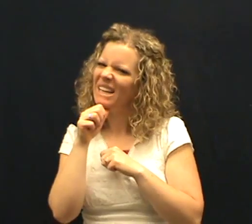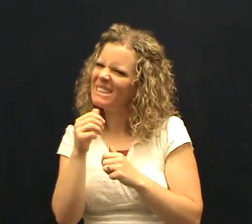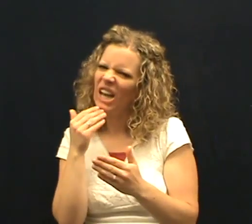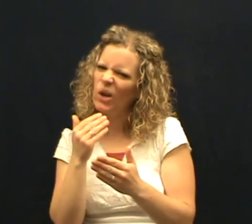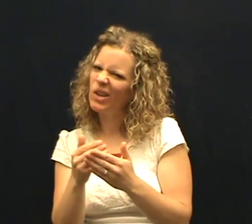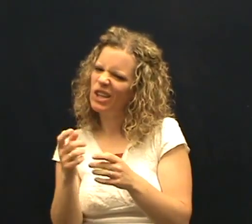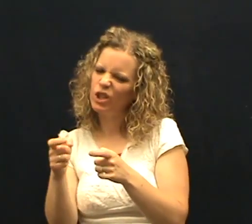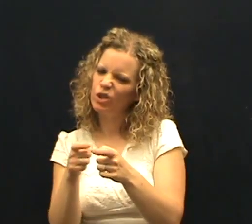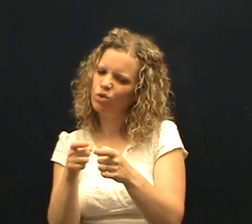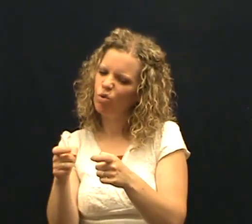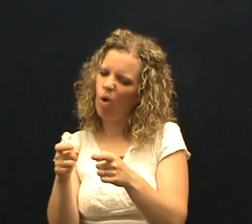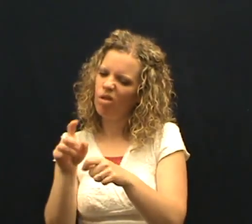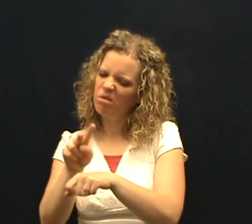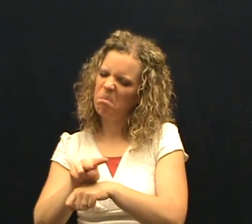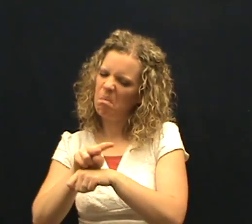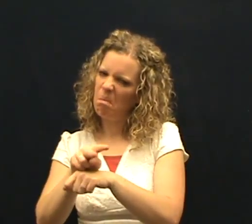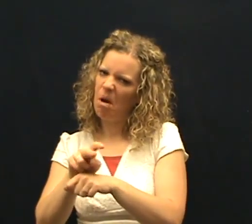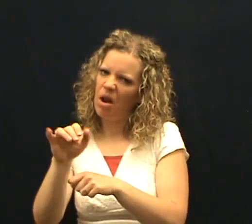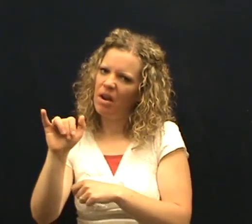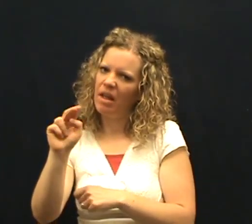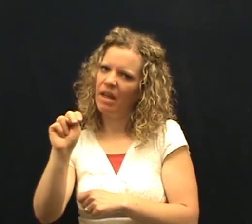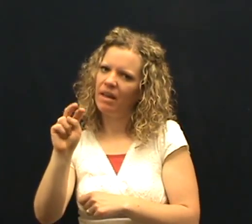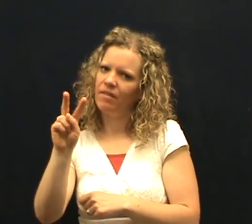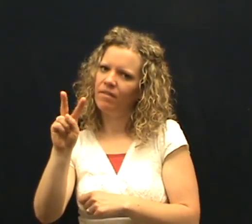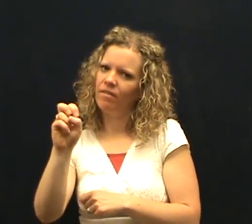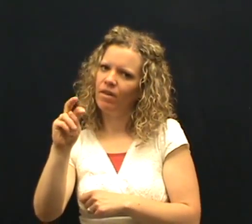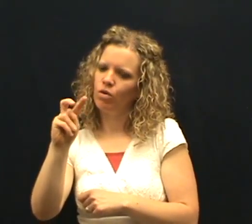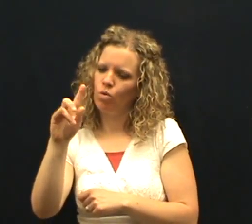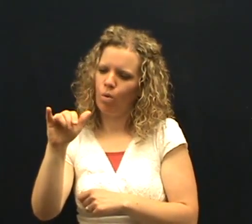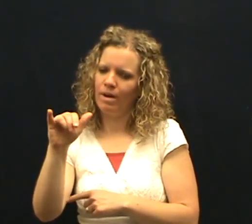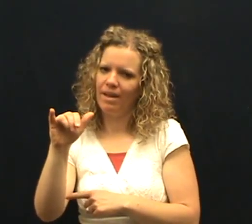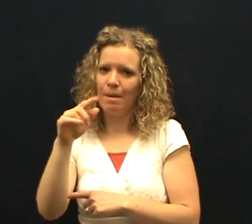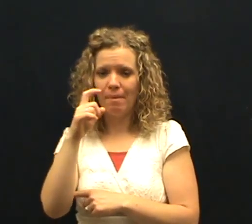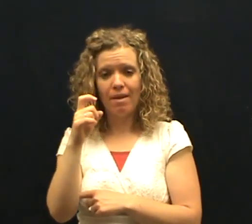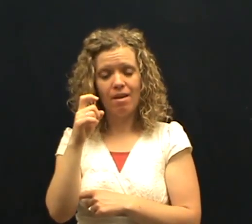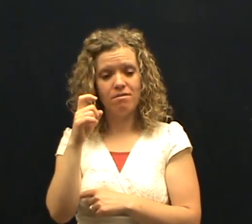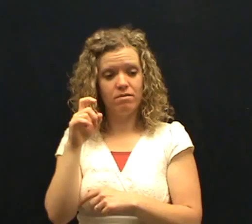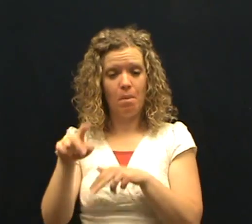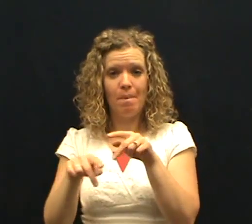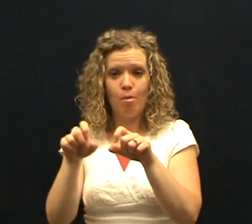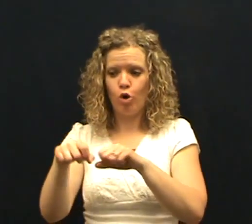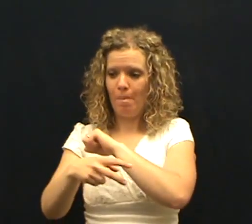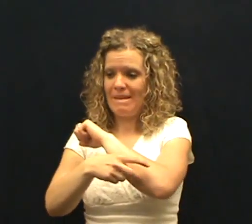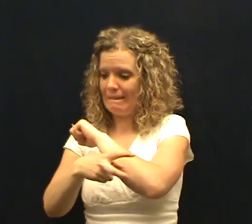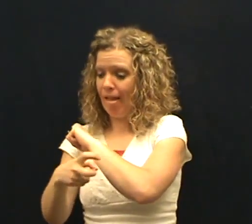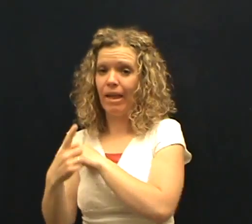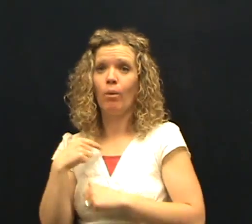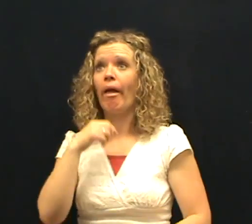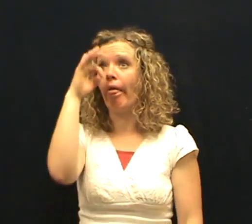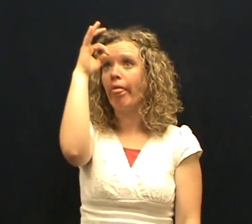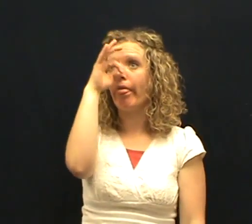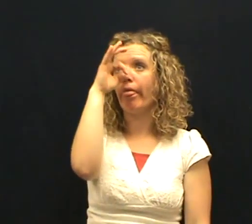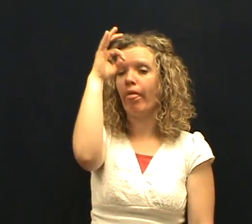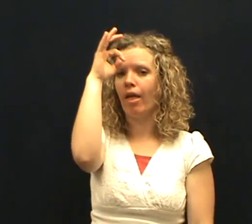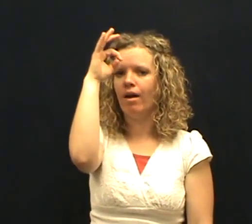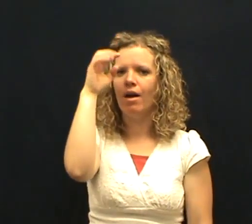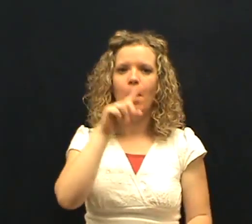inventory, because somebody could be taking stuff in between and we wouldn't know it like we would with a